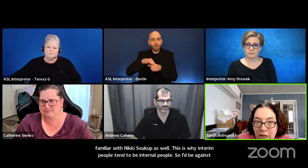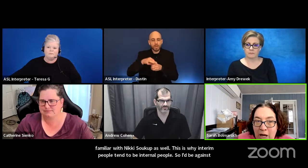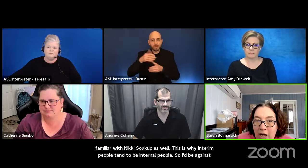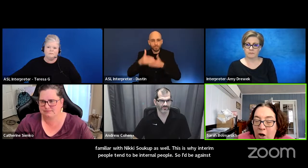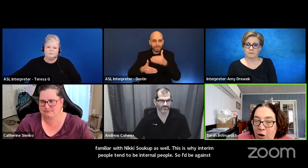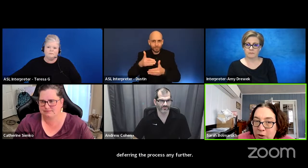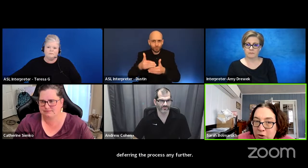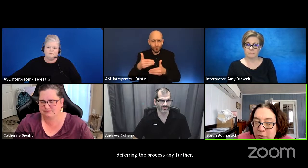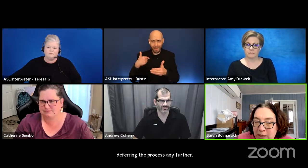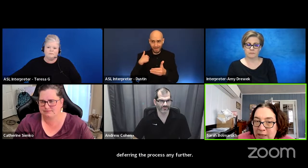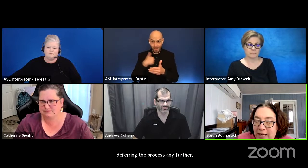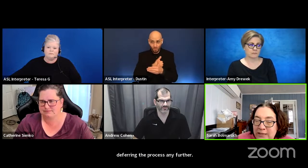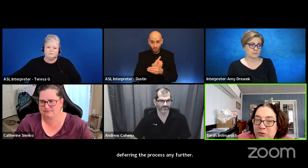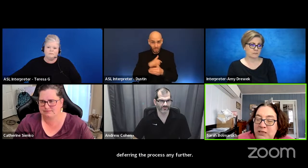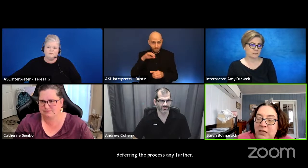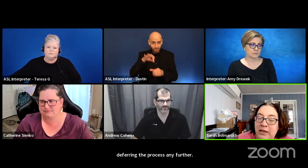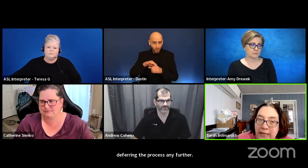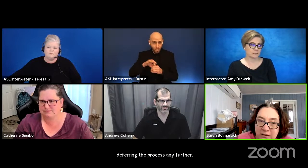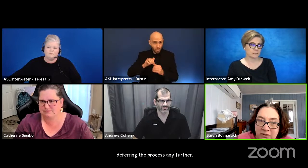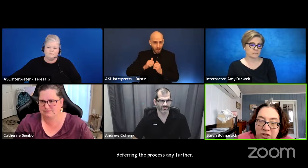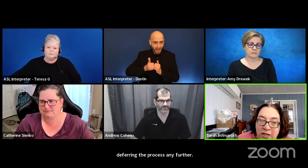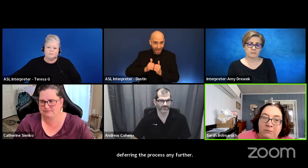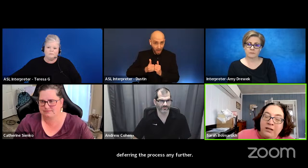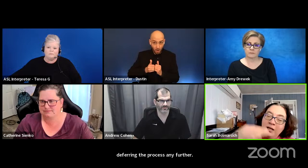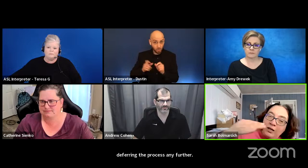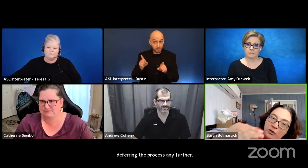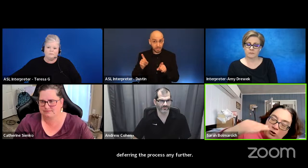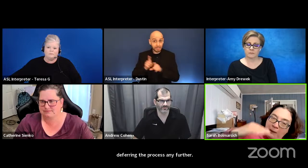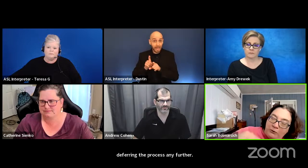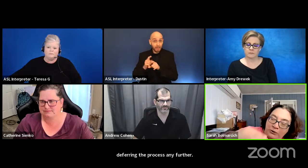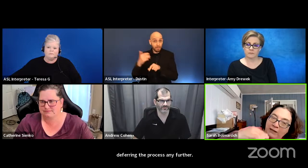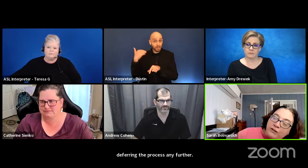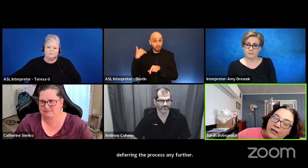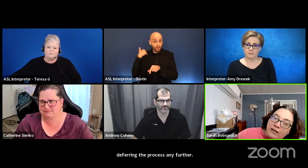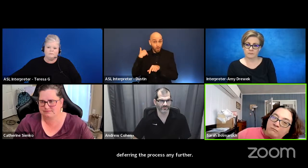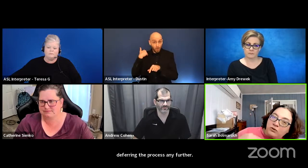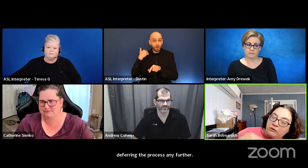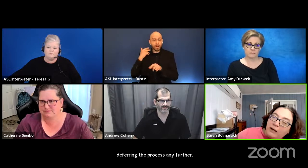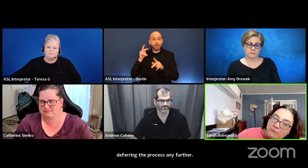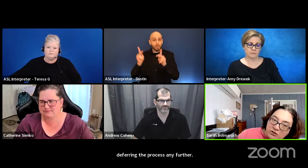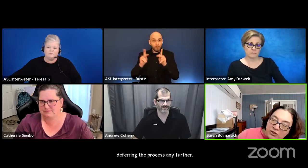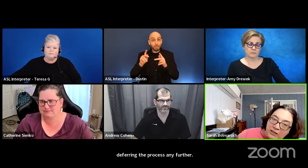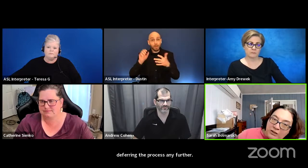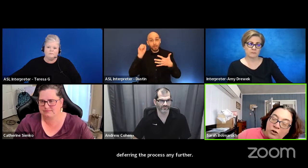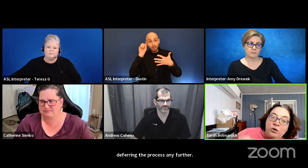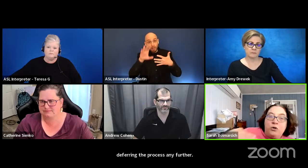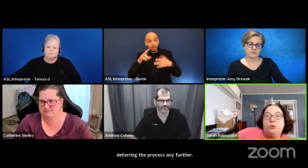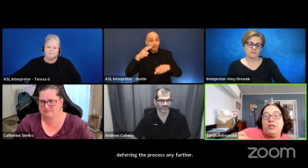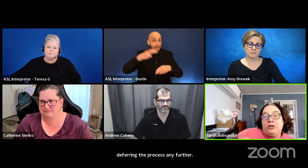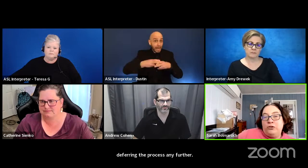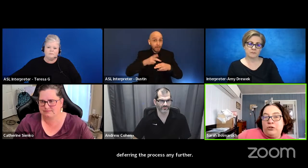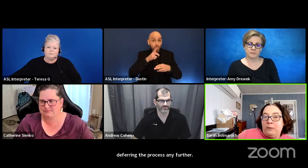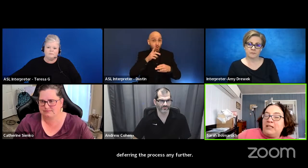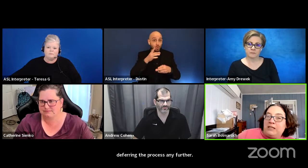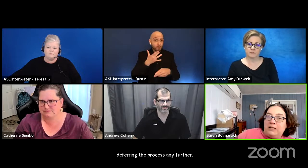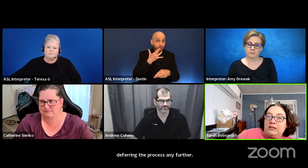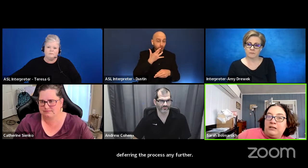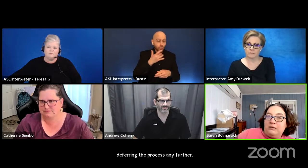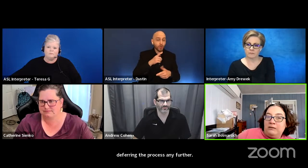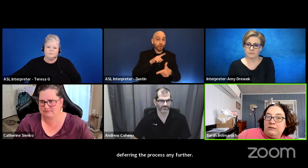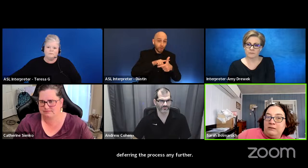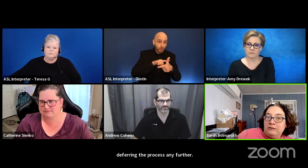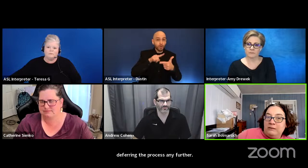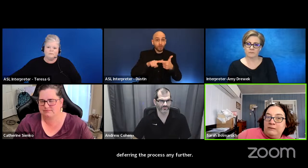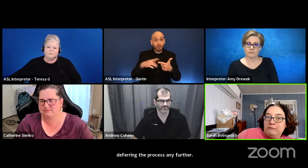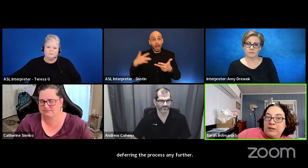voting? Are we doing it as we did last time, in which people gave names or abstained, or are we going to do it by